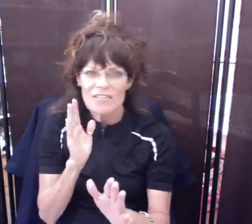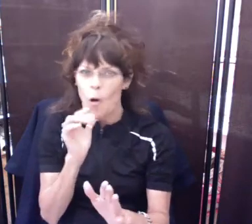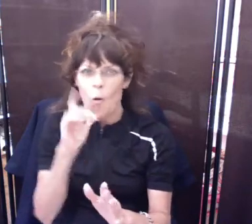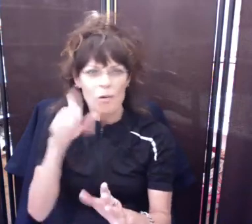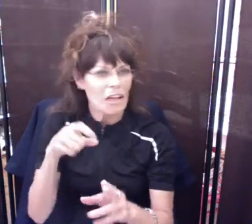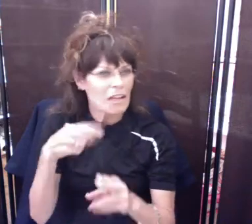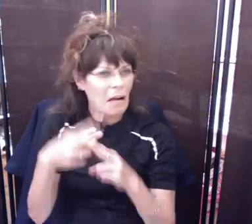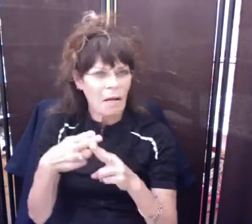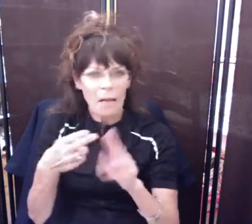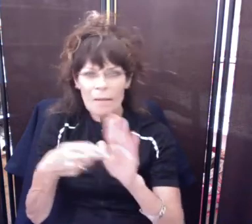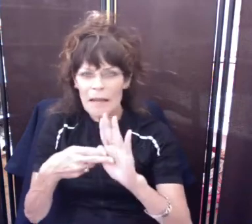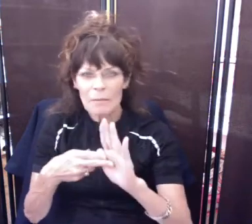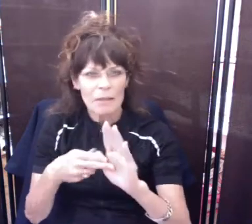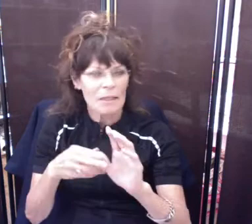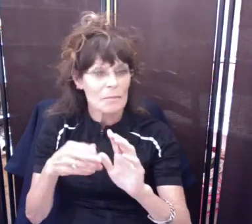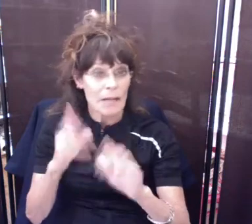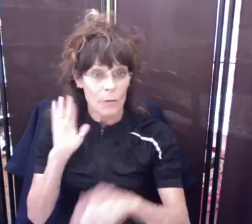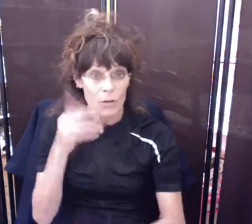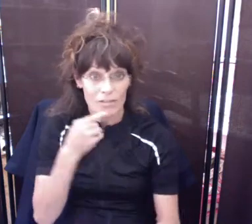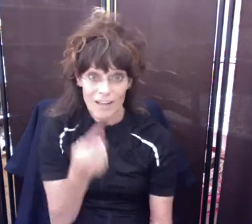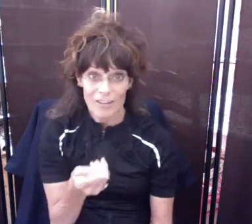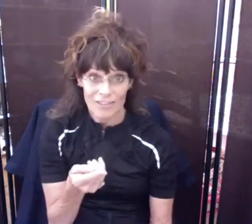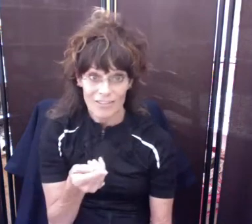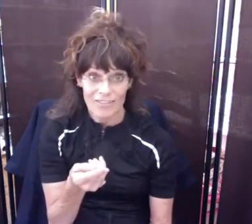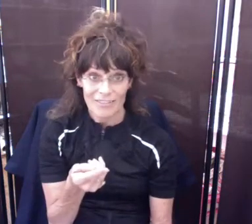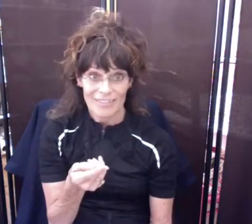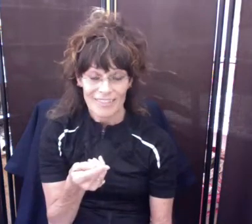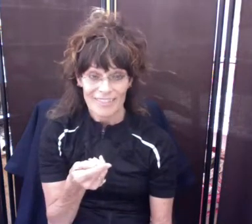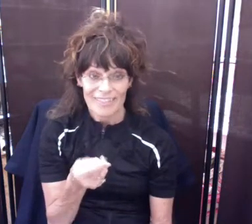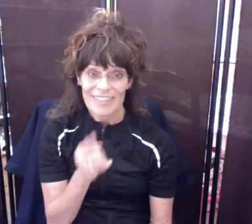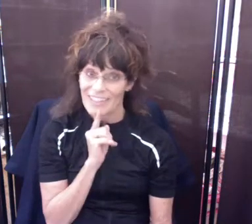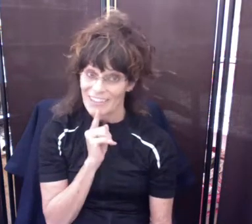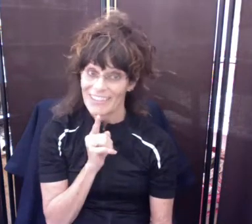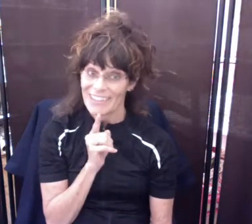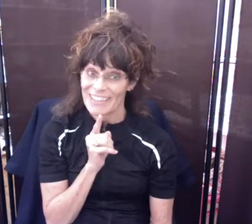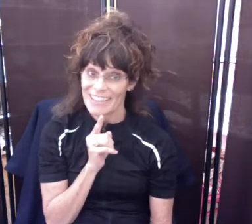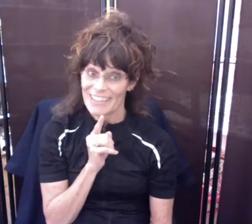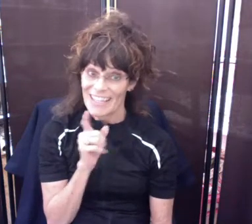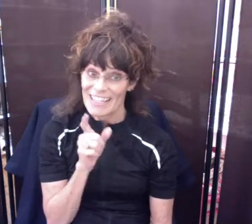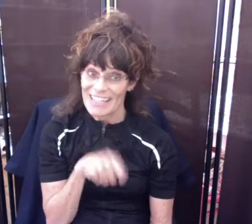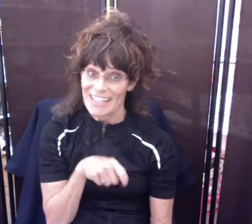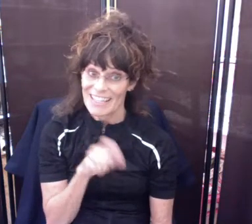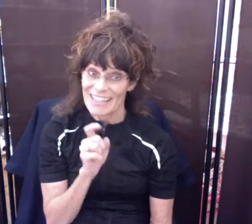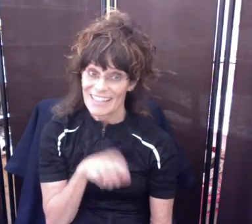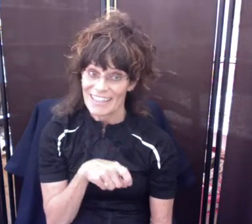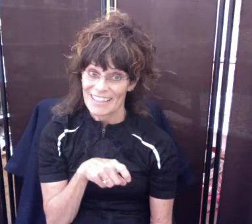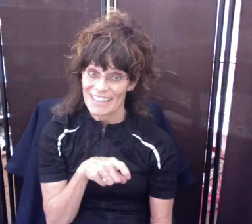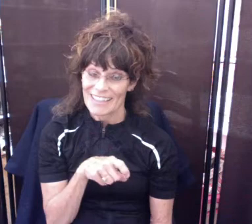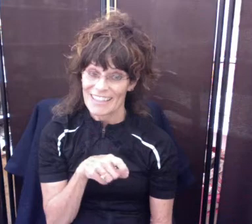on it. But I will tell you this, that there is a necessity of gaining access to some type